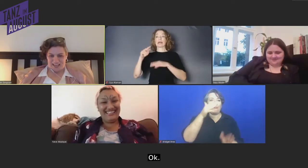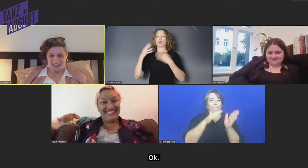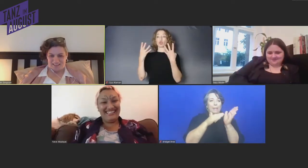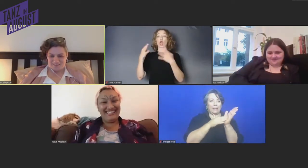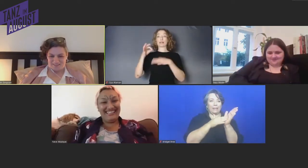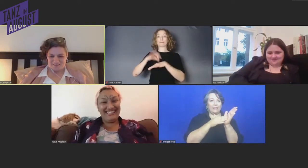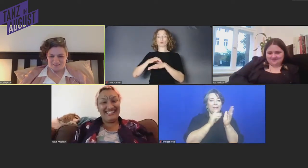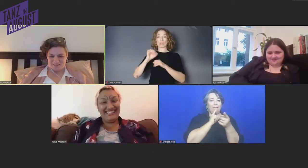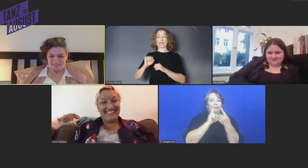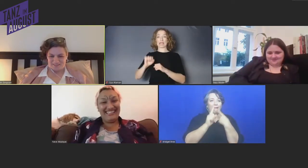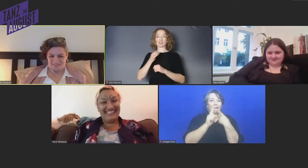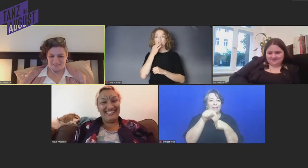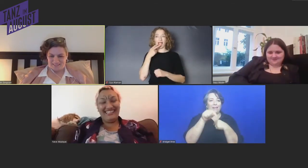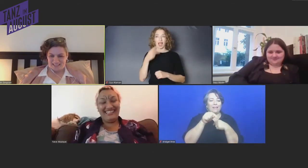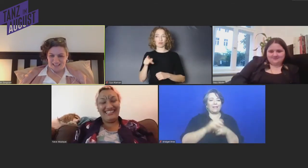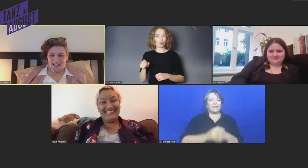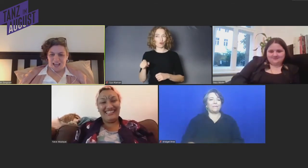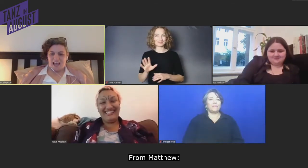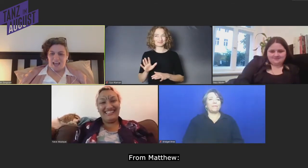Okay.